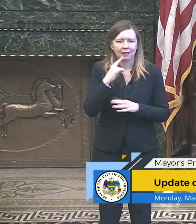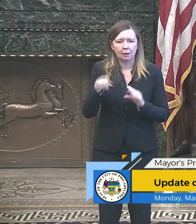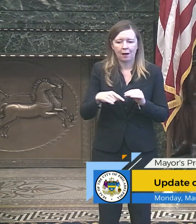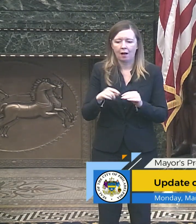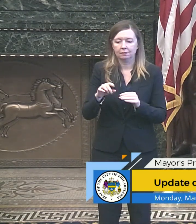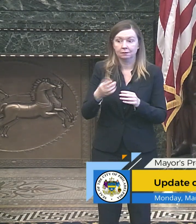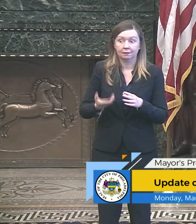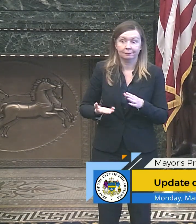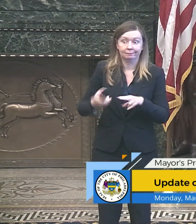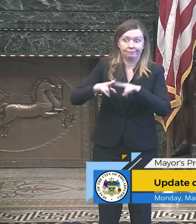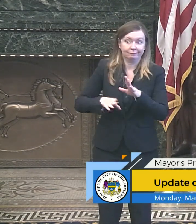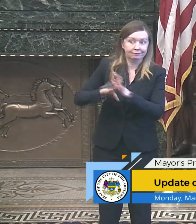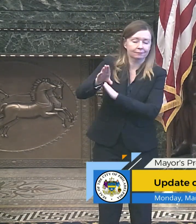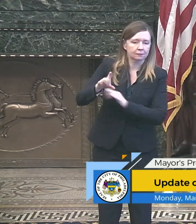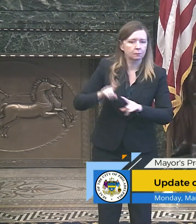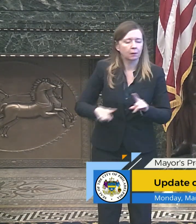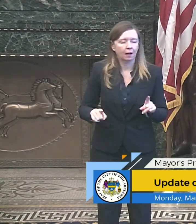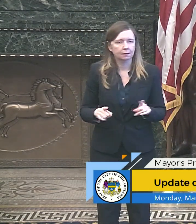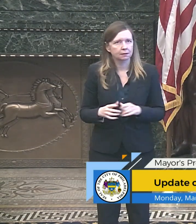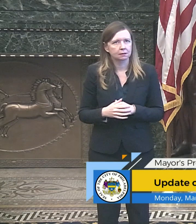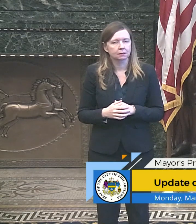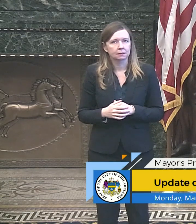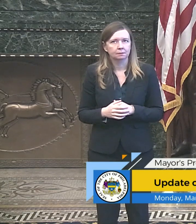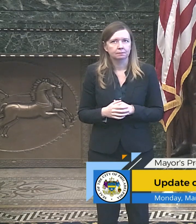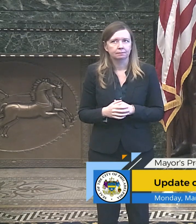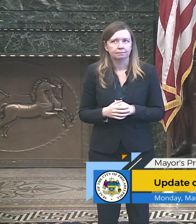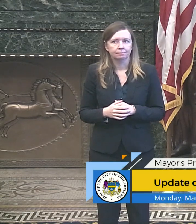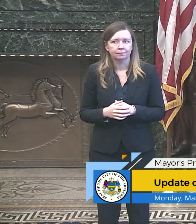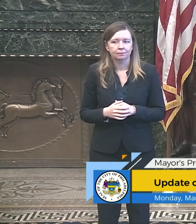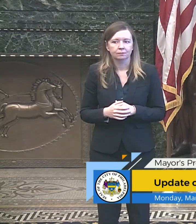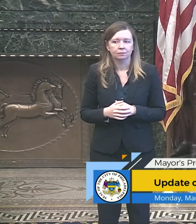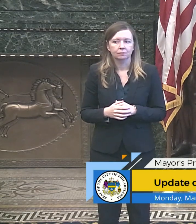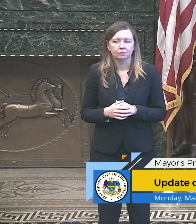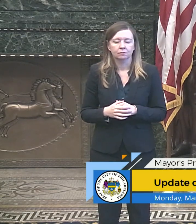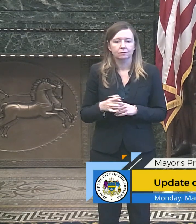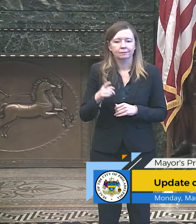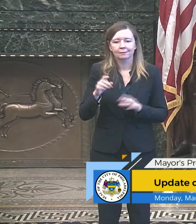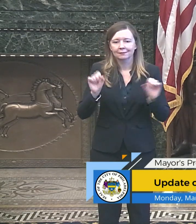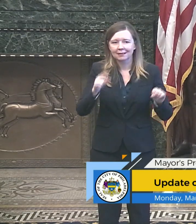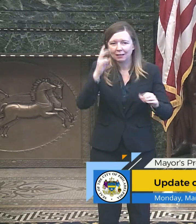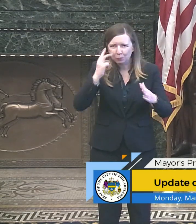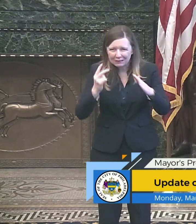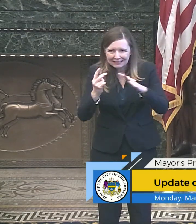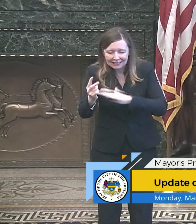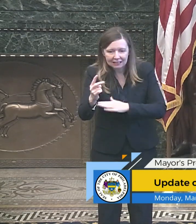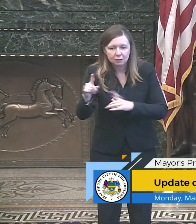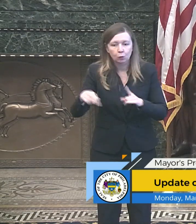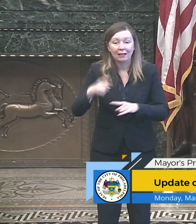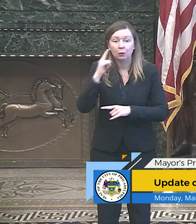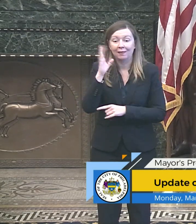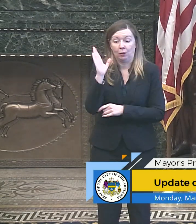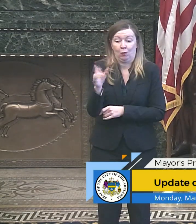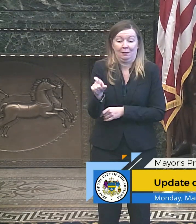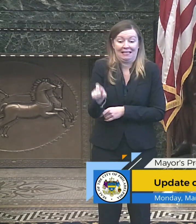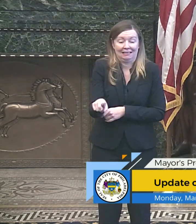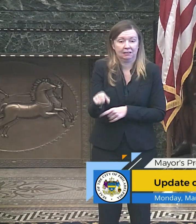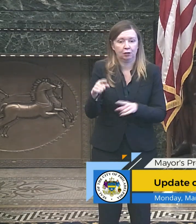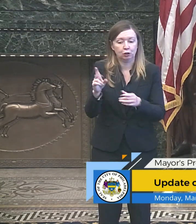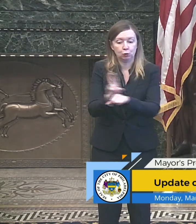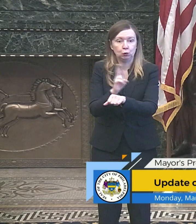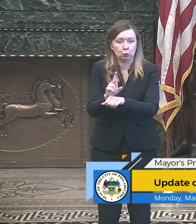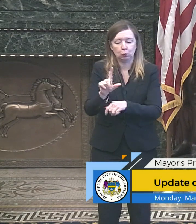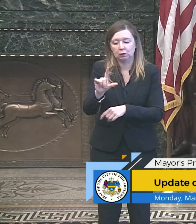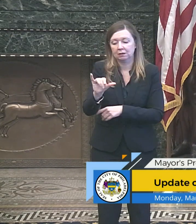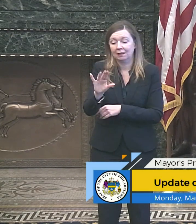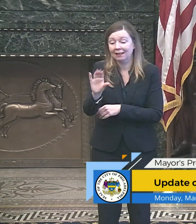would be, but is there a time in your mind for when you think that it will be necessary to use the Leacourse Center? Like a week from